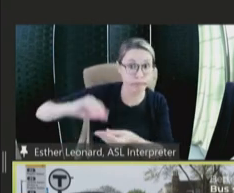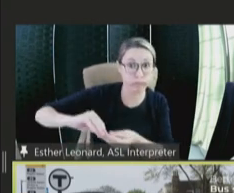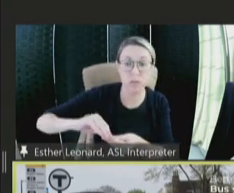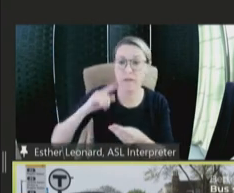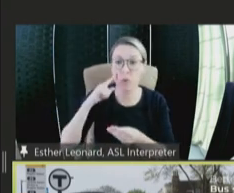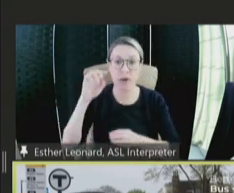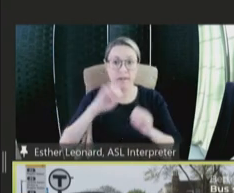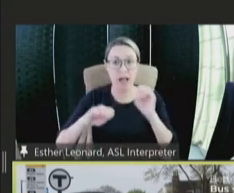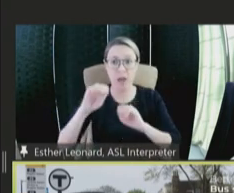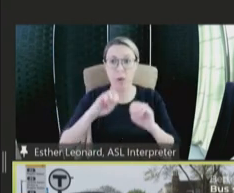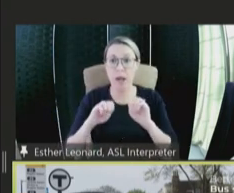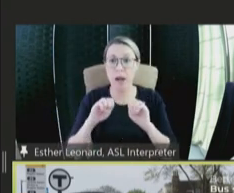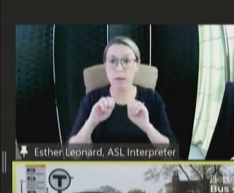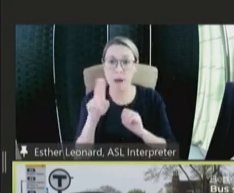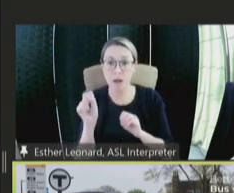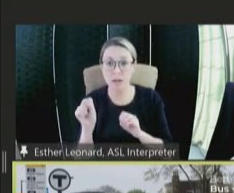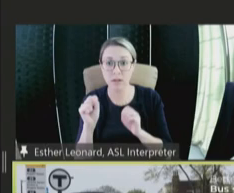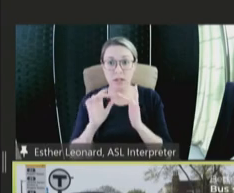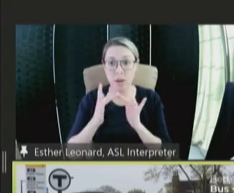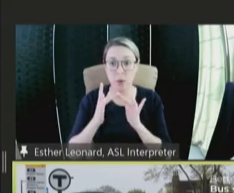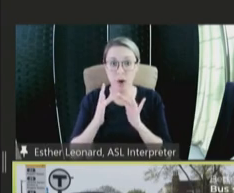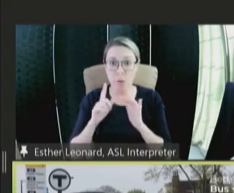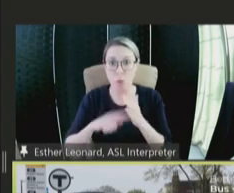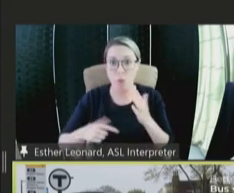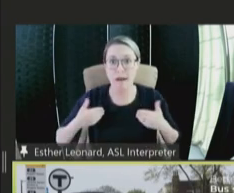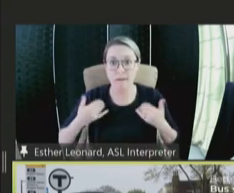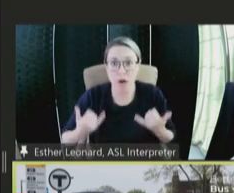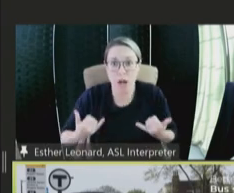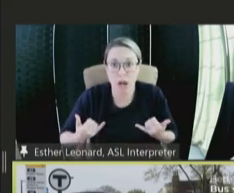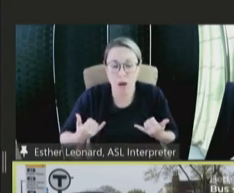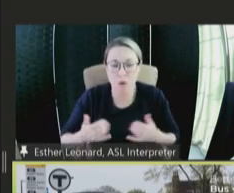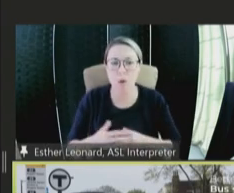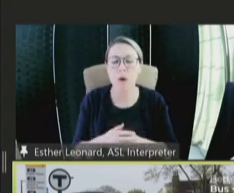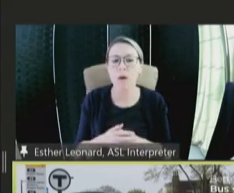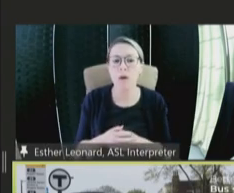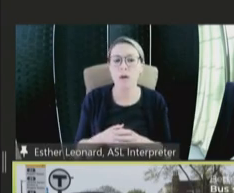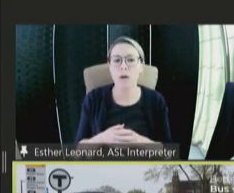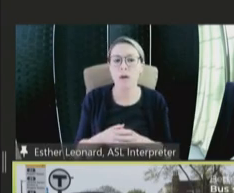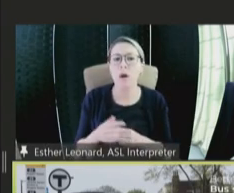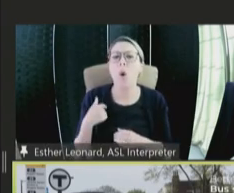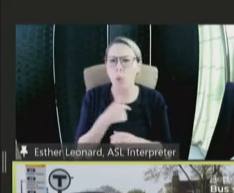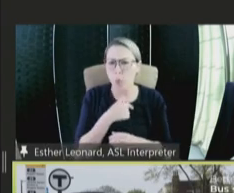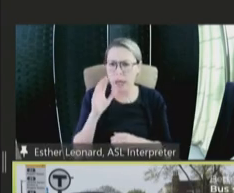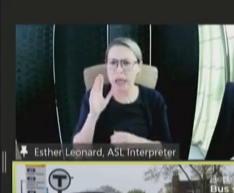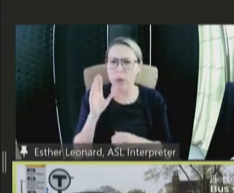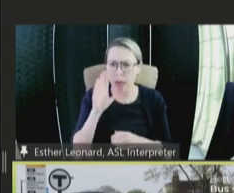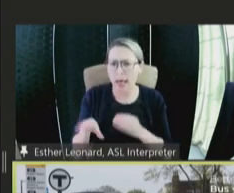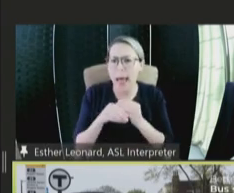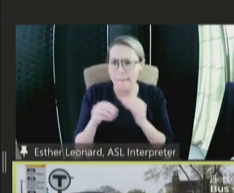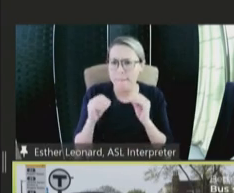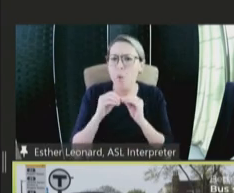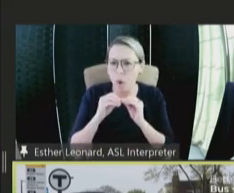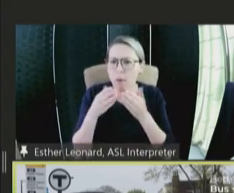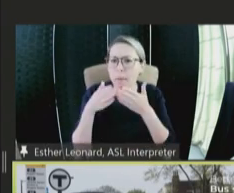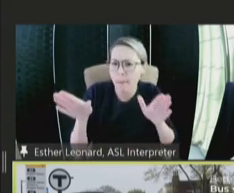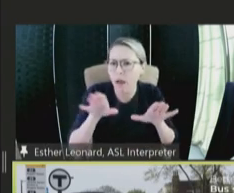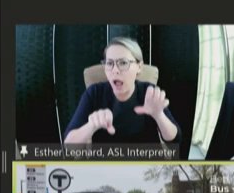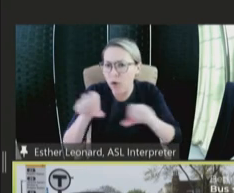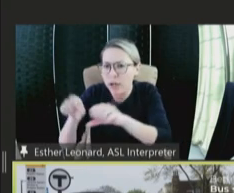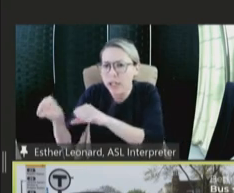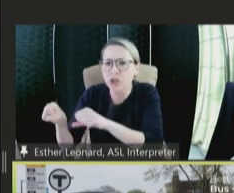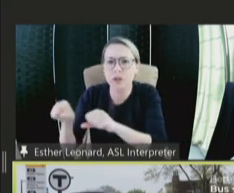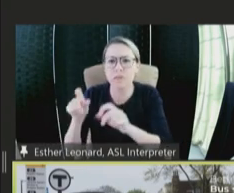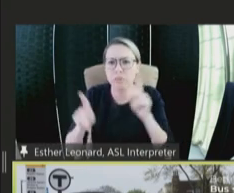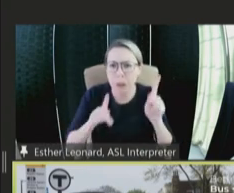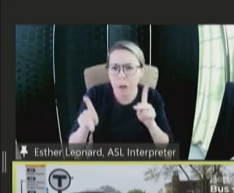evaluate the existing bus network and then do more public outreach to folks to talk about how transit was